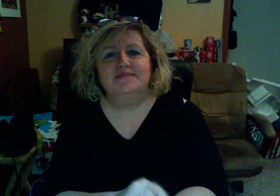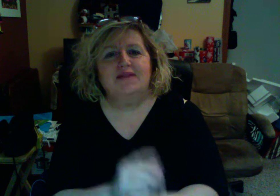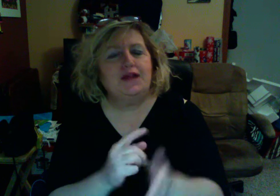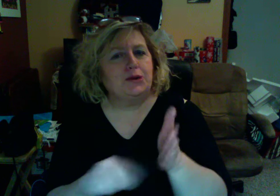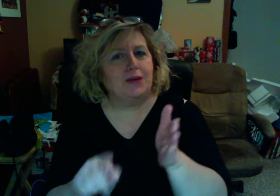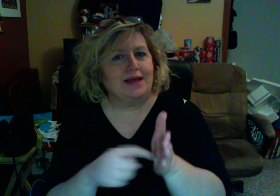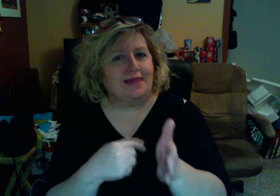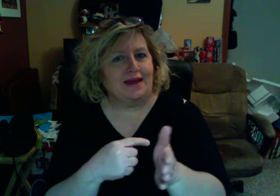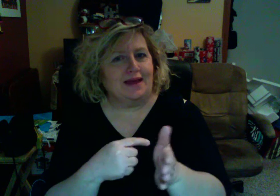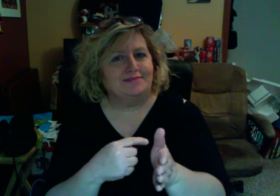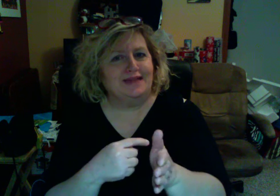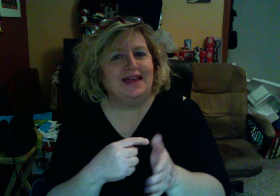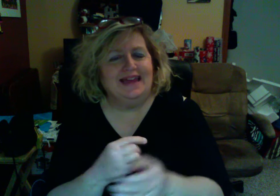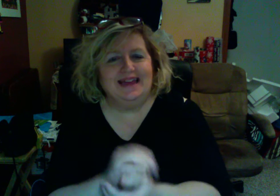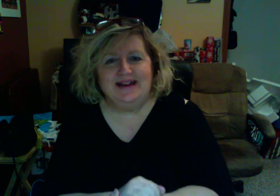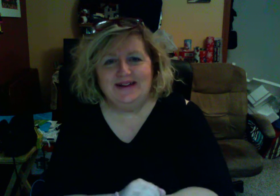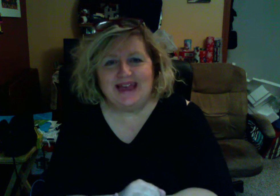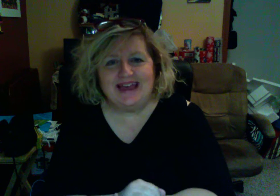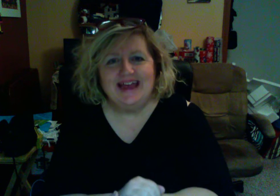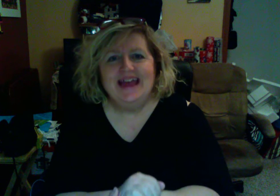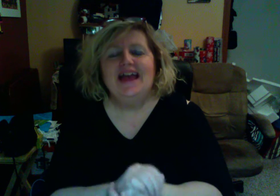going to correct that. Okay.